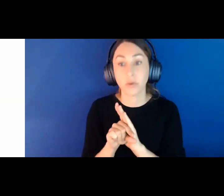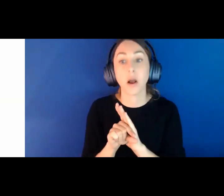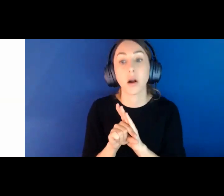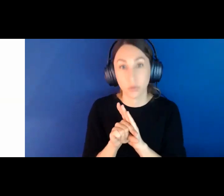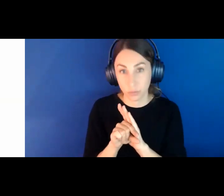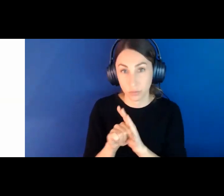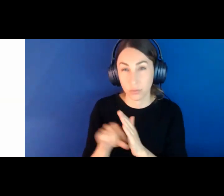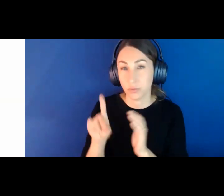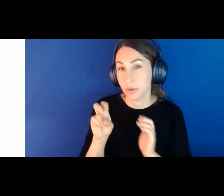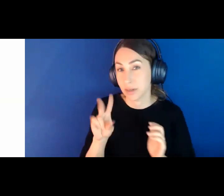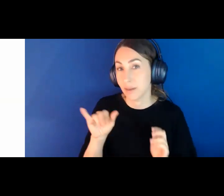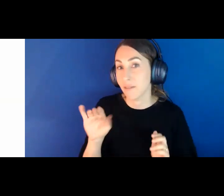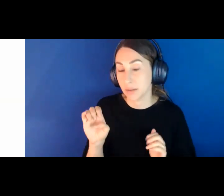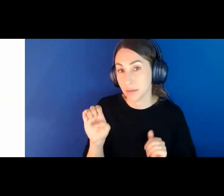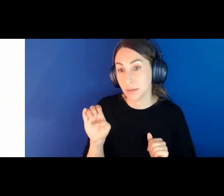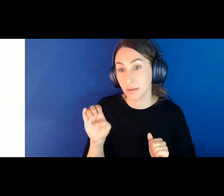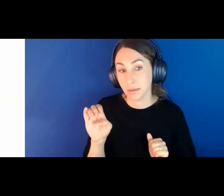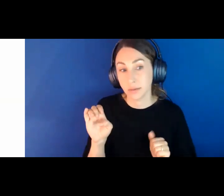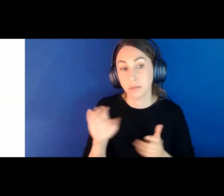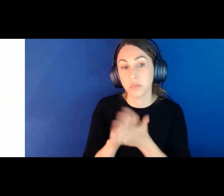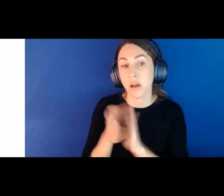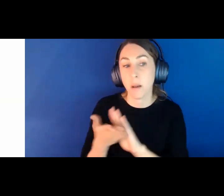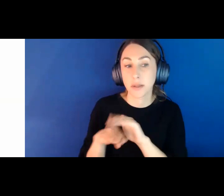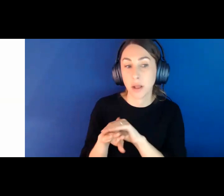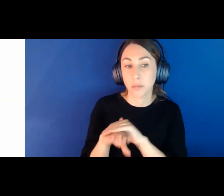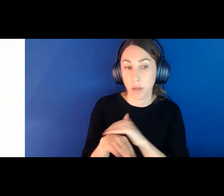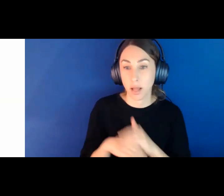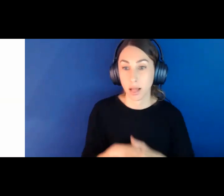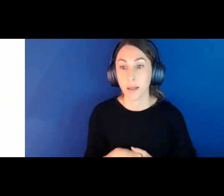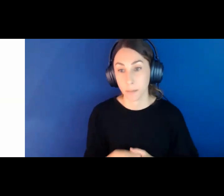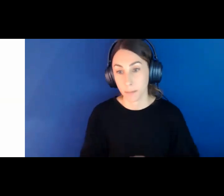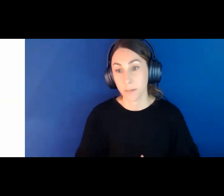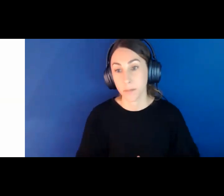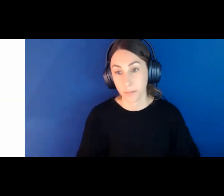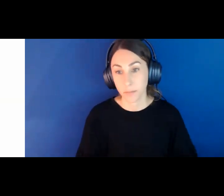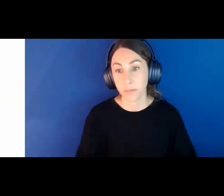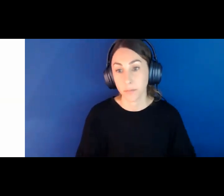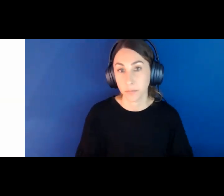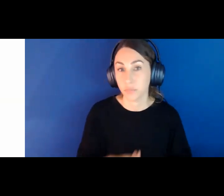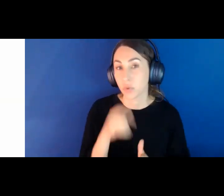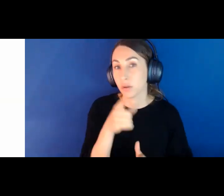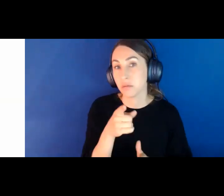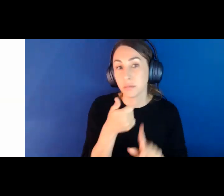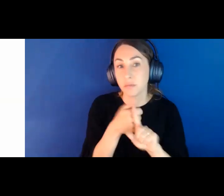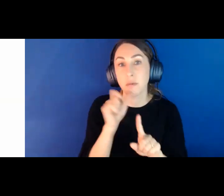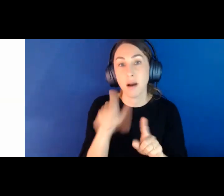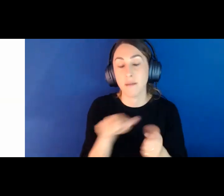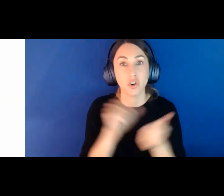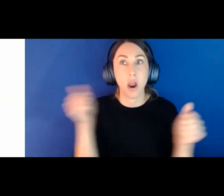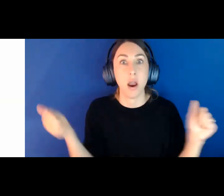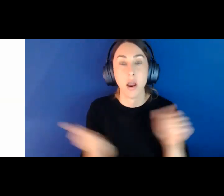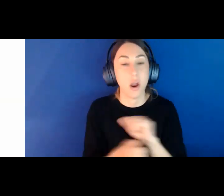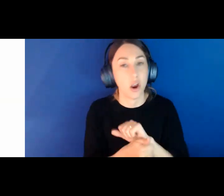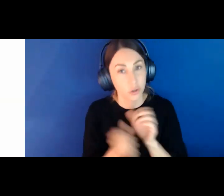device in order for you to make it accessible. You won't have to make a lot of visual changes.